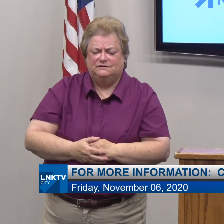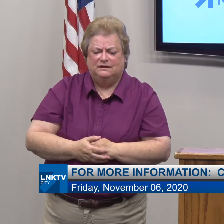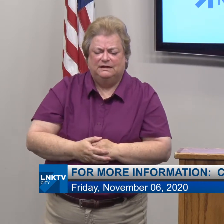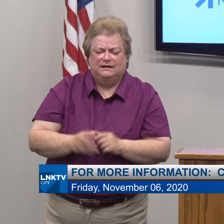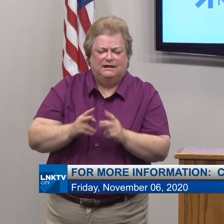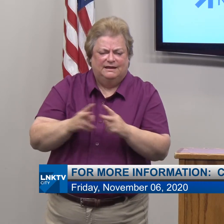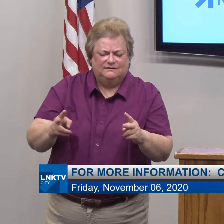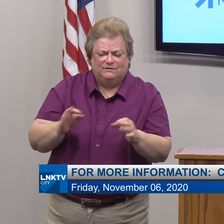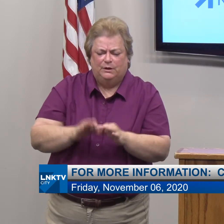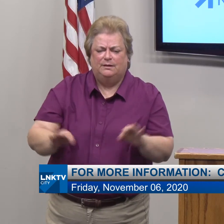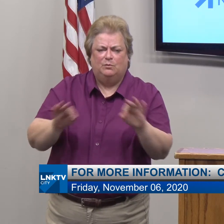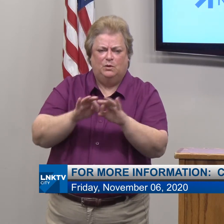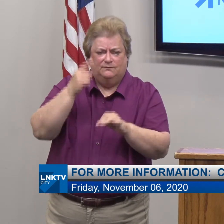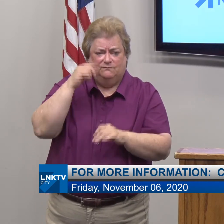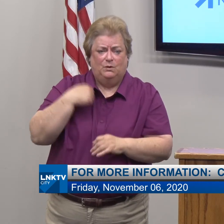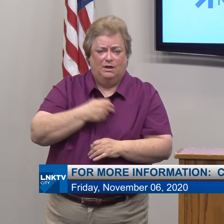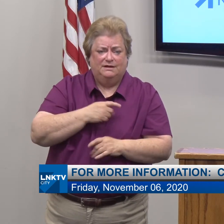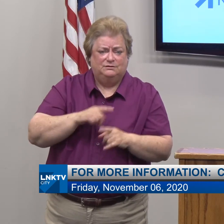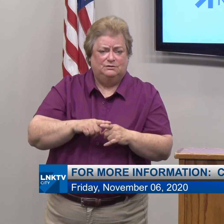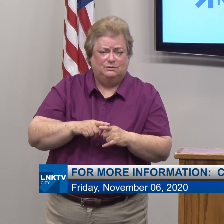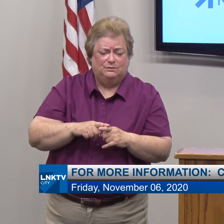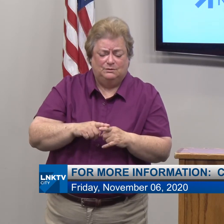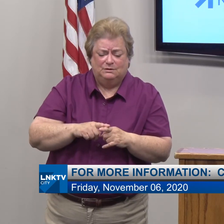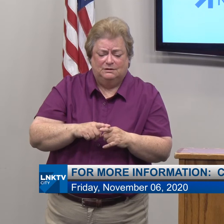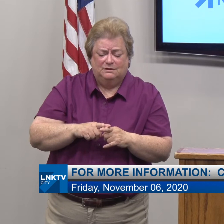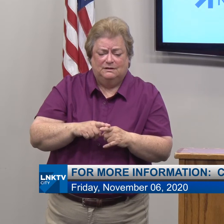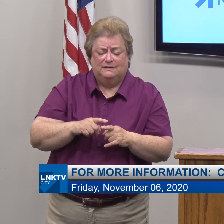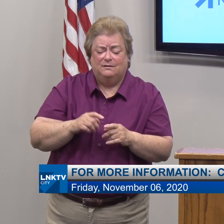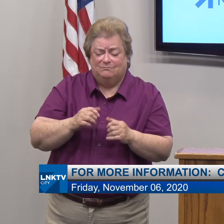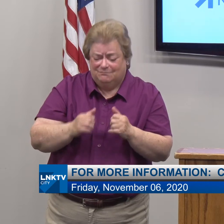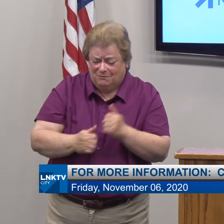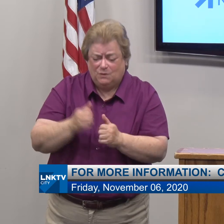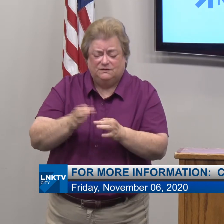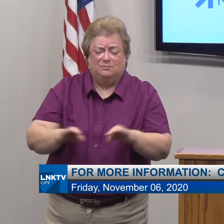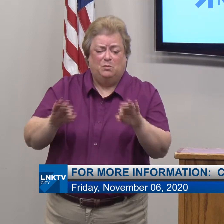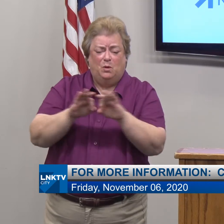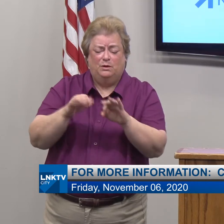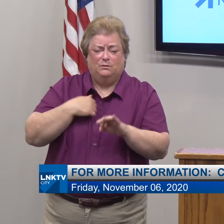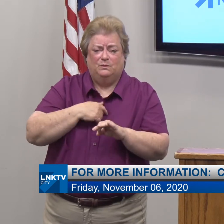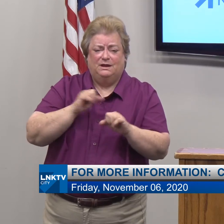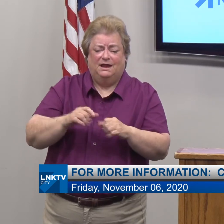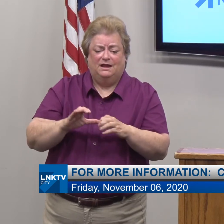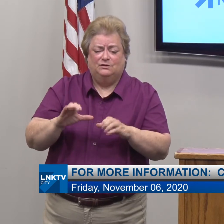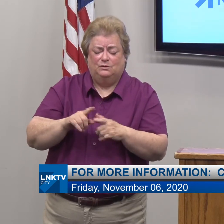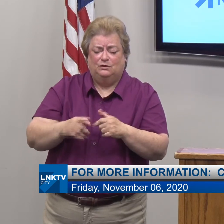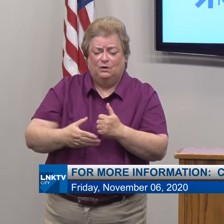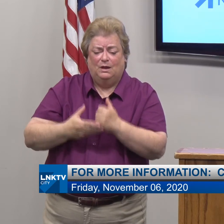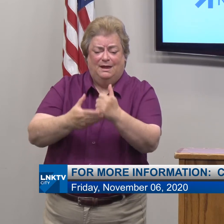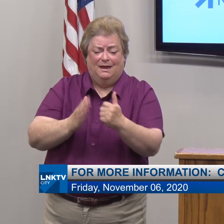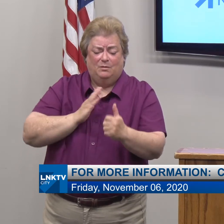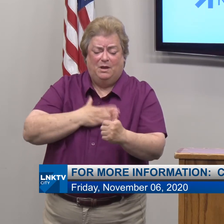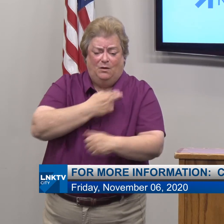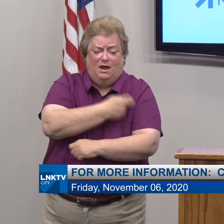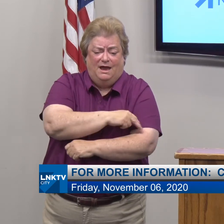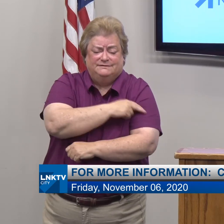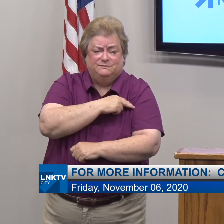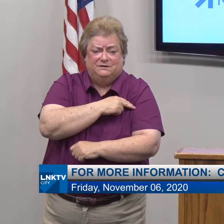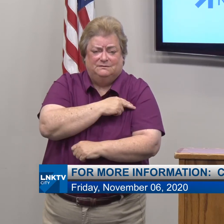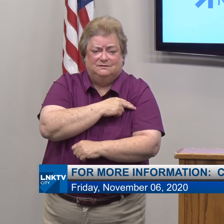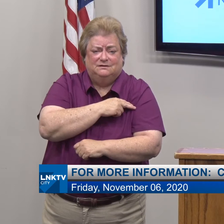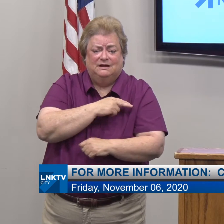important for us to be able, the most important thing we can do to help our healthcare workforce and our hospitals